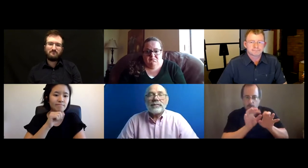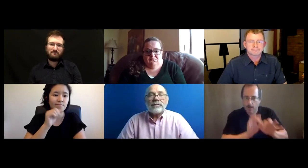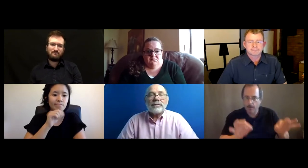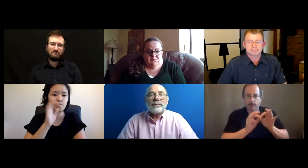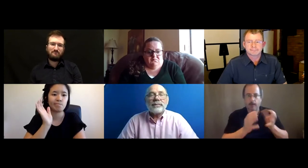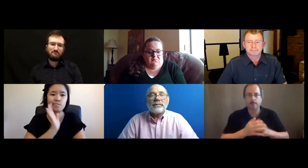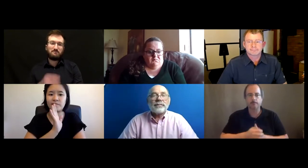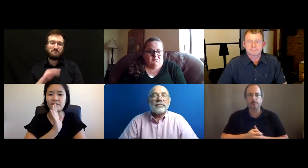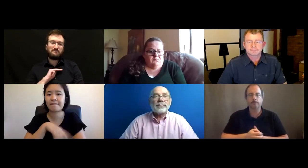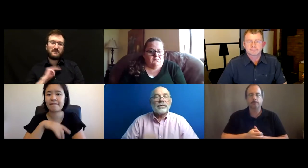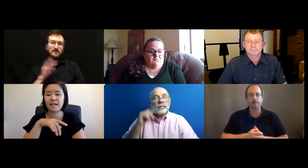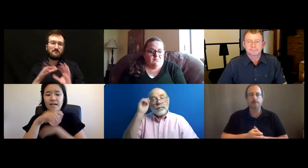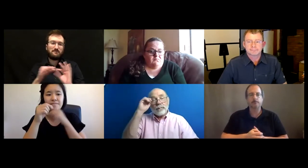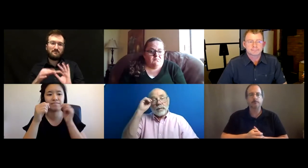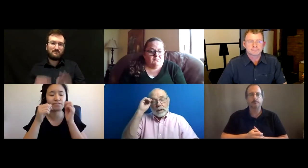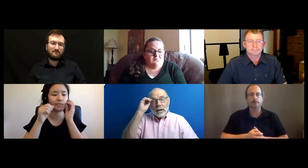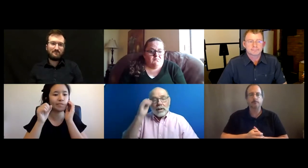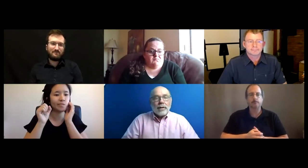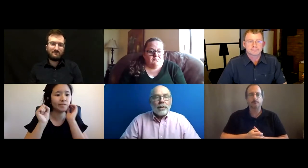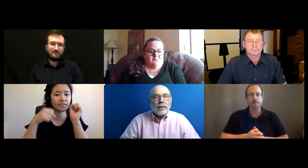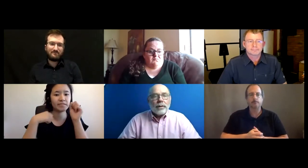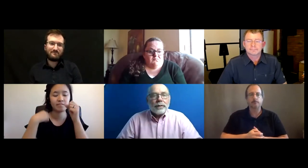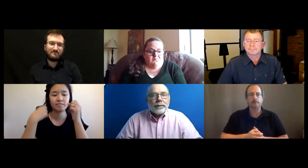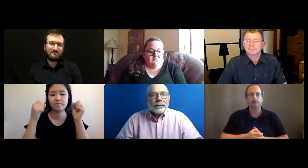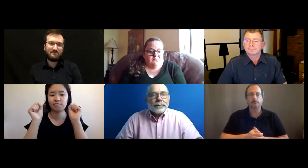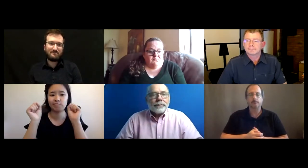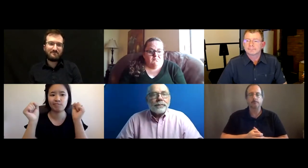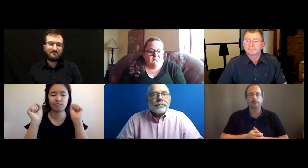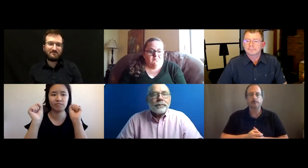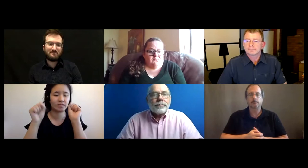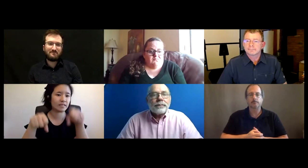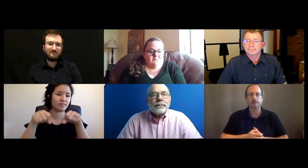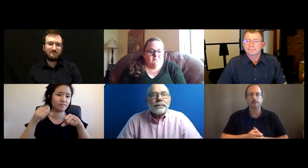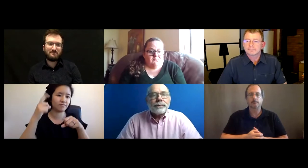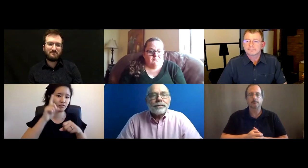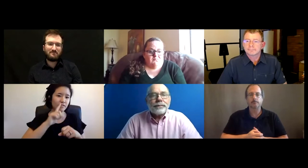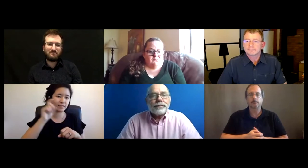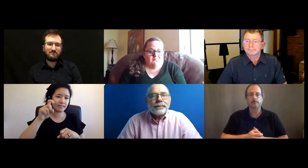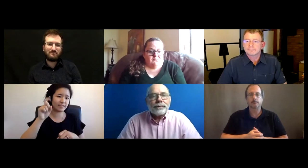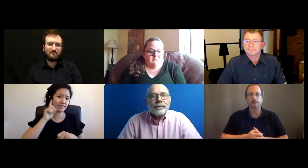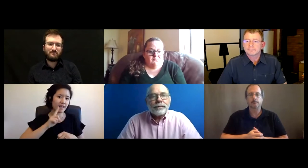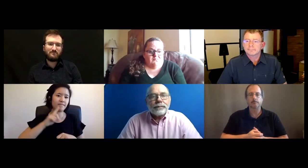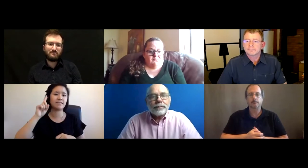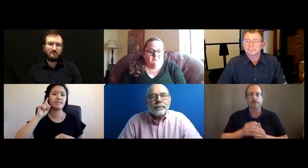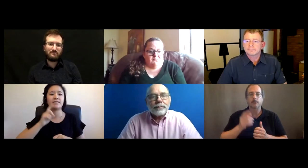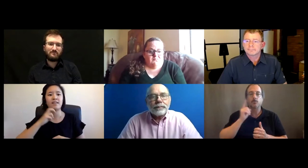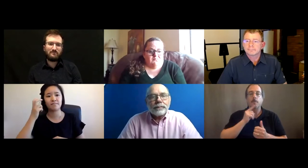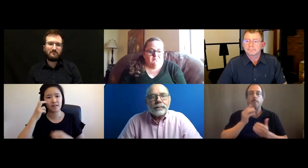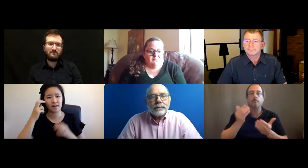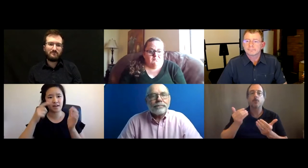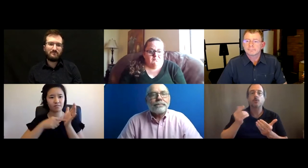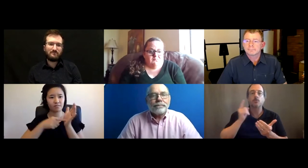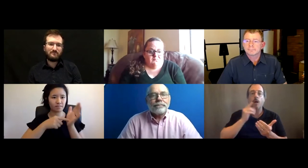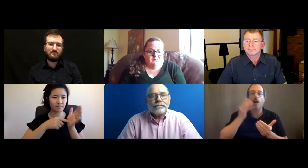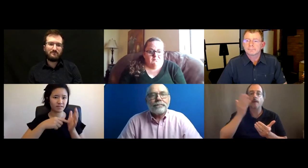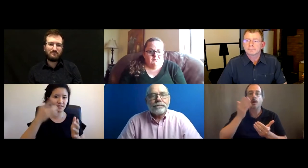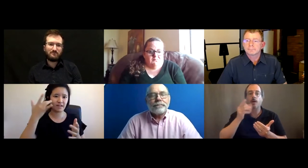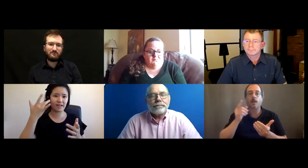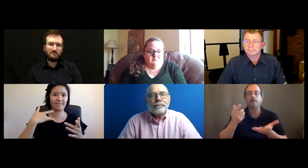deaf and hard of hearing youth. Michelle, go ahead. Yes, absolutely. We do need